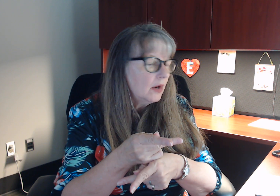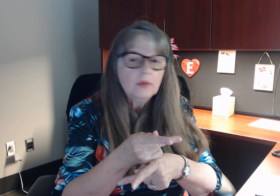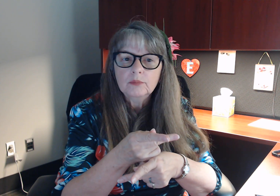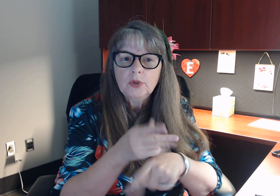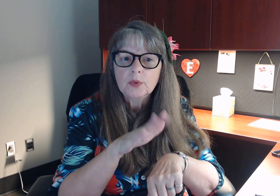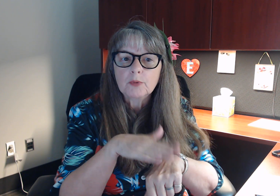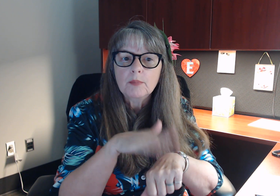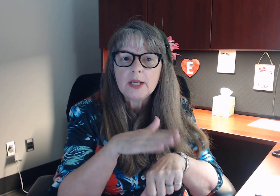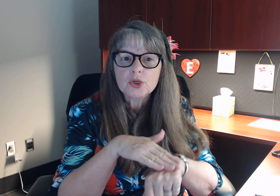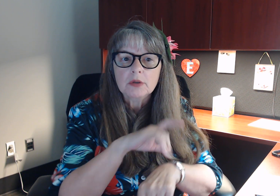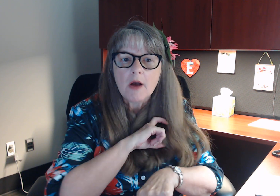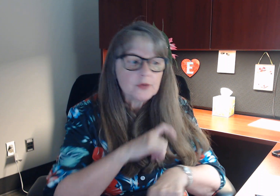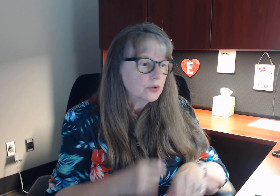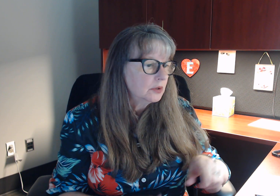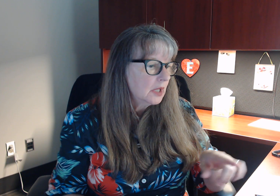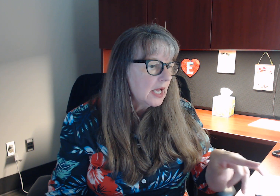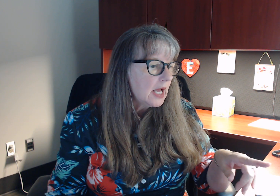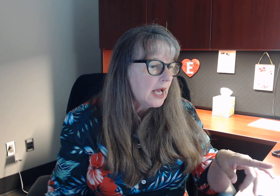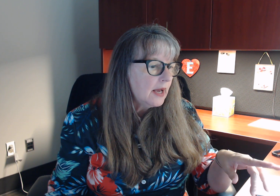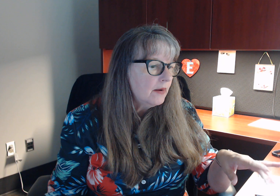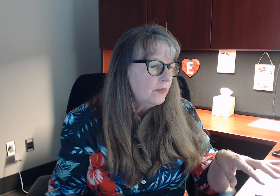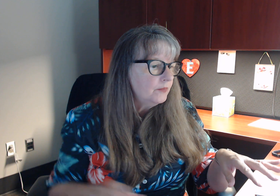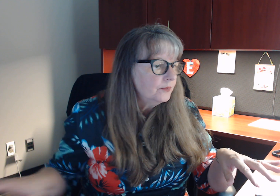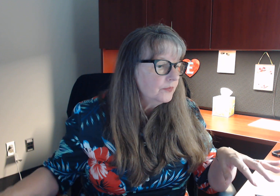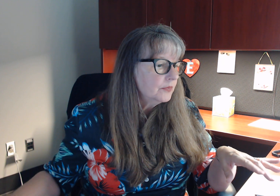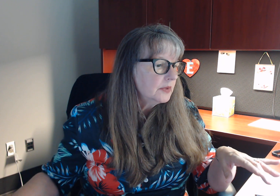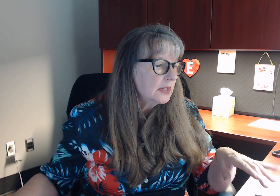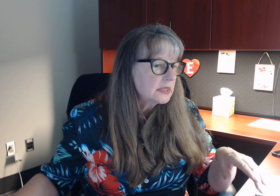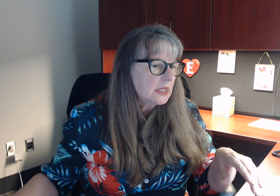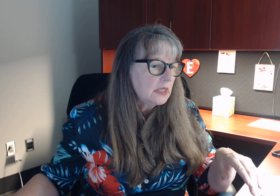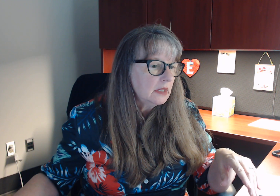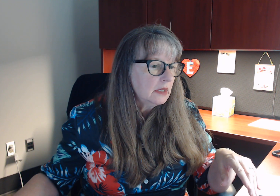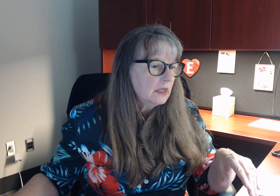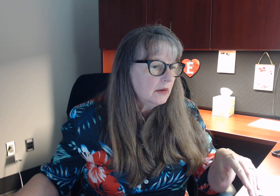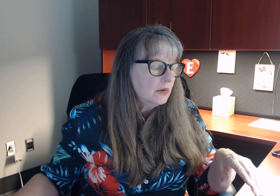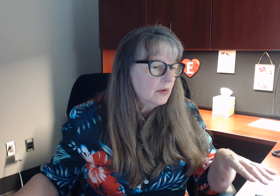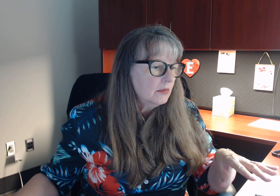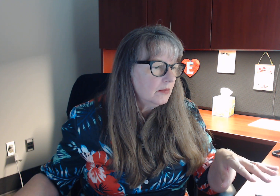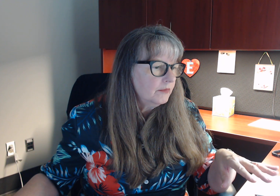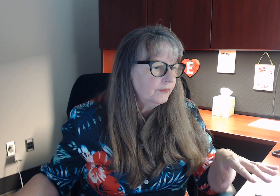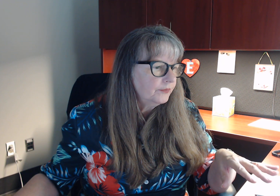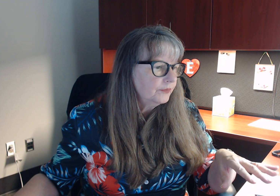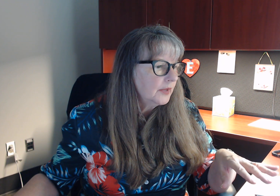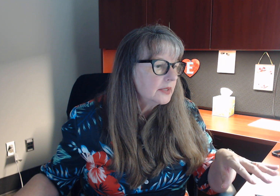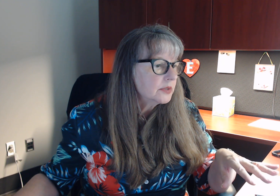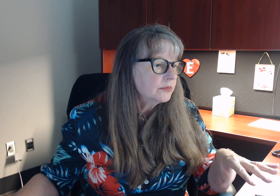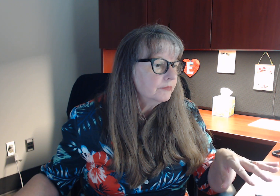with probation officer. Let's see. He could still do